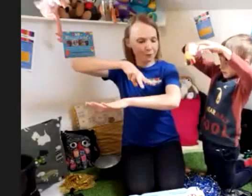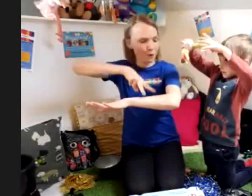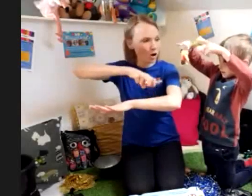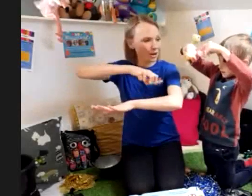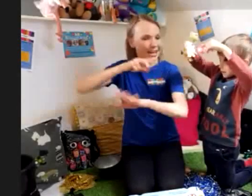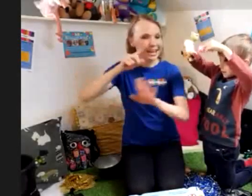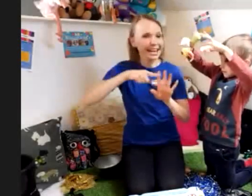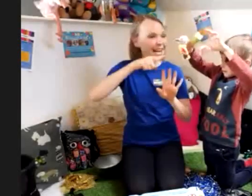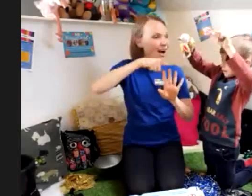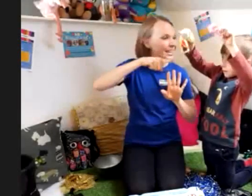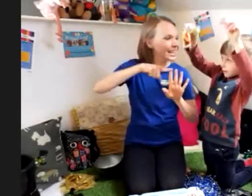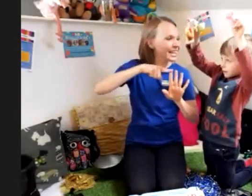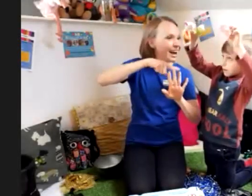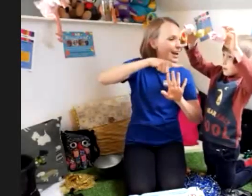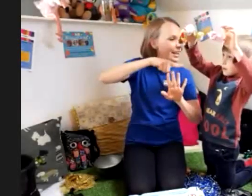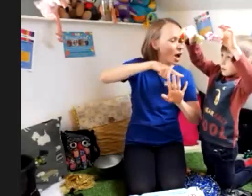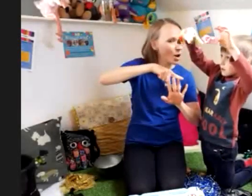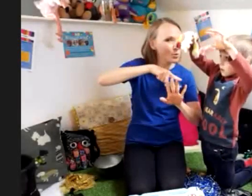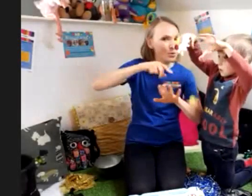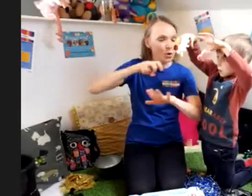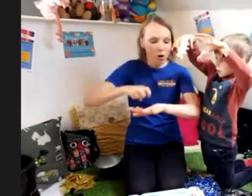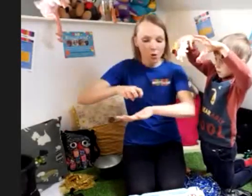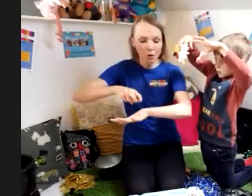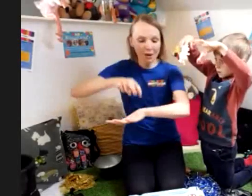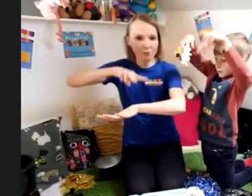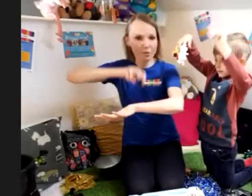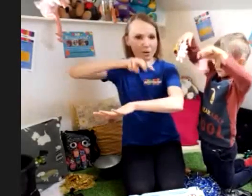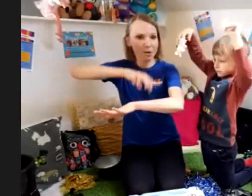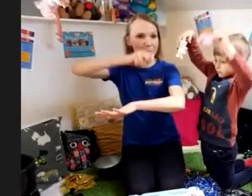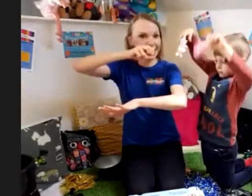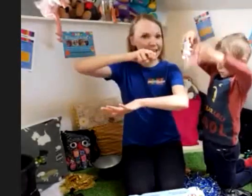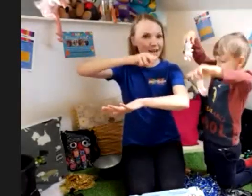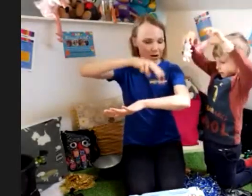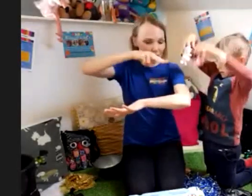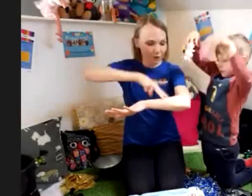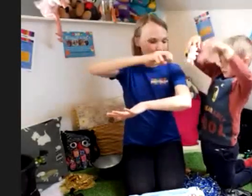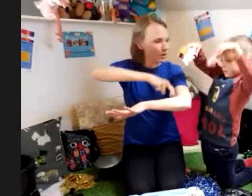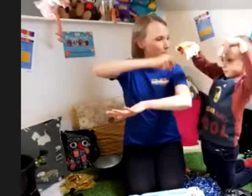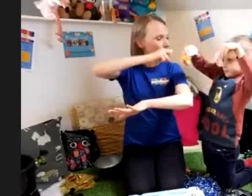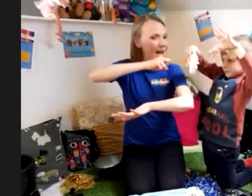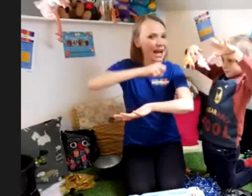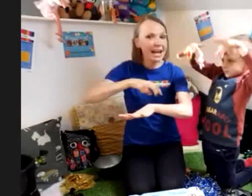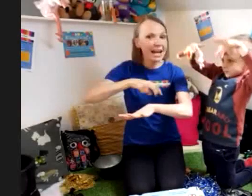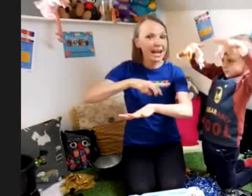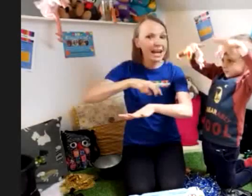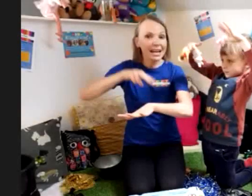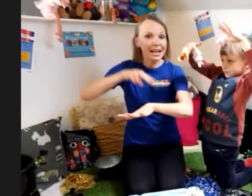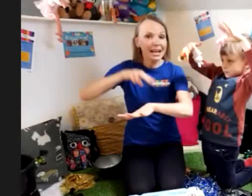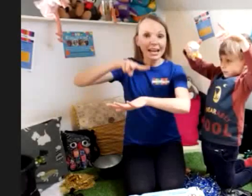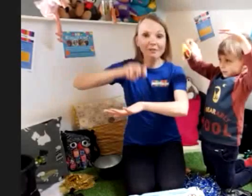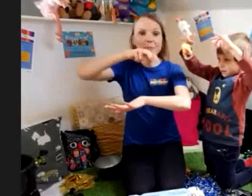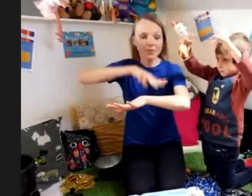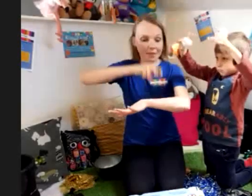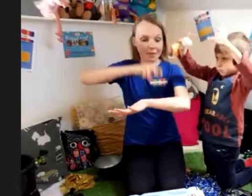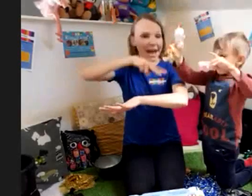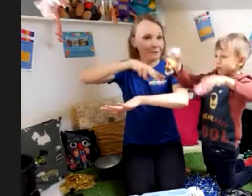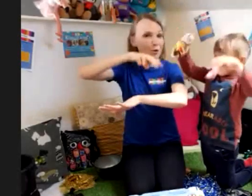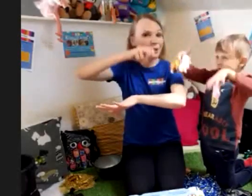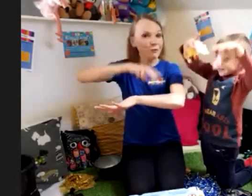frog, E-I-E-I-O. With a vivit vivit here and a vivit vivit there, here a vivit, there a vivit, everywhere a vivit